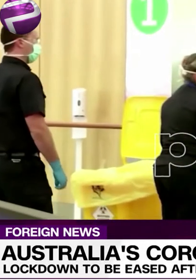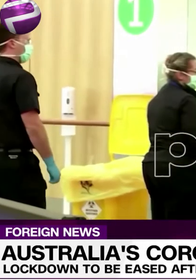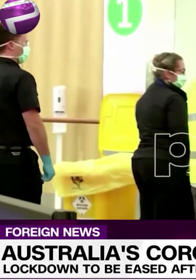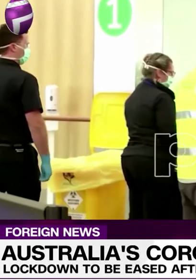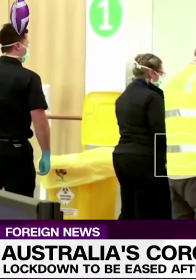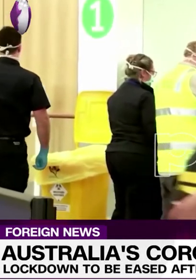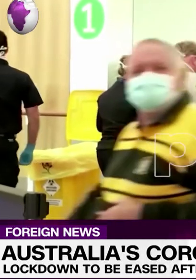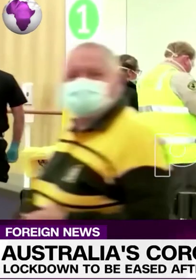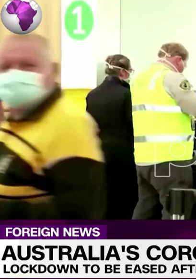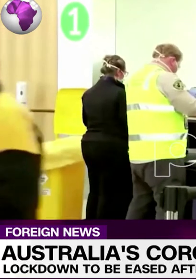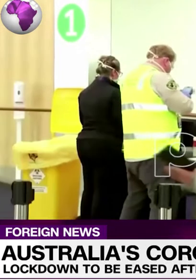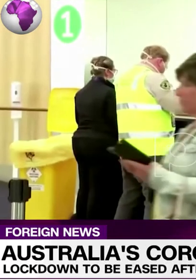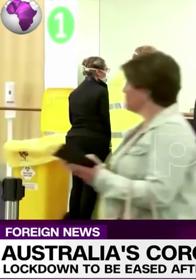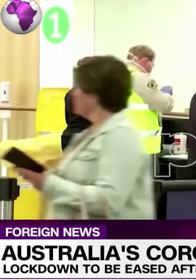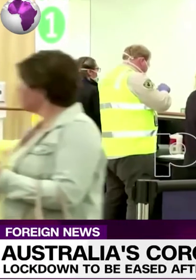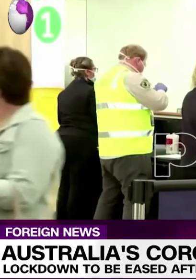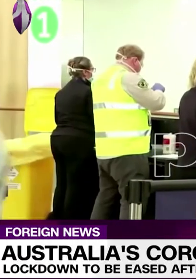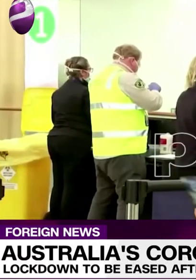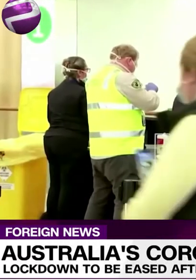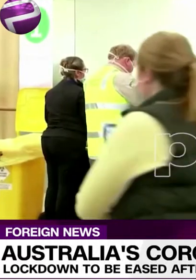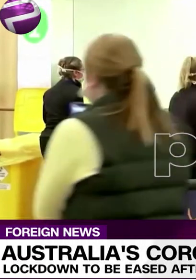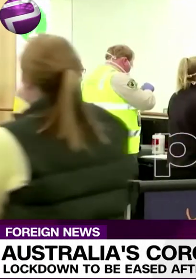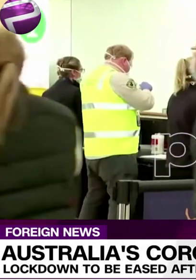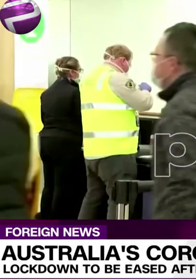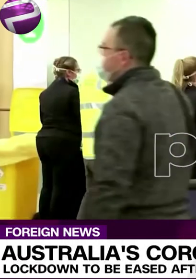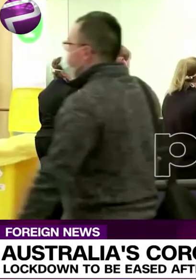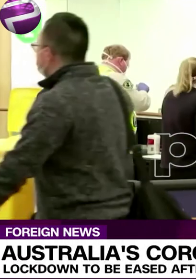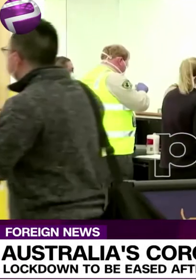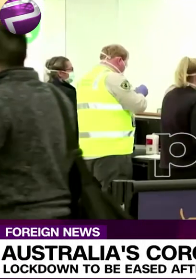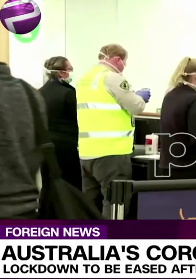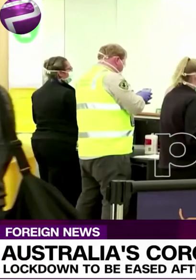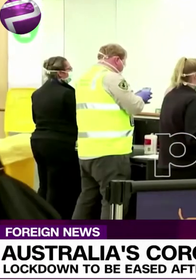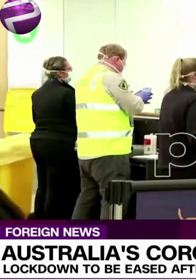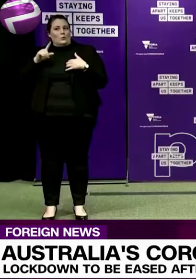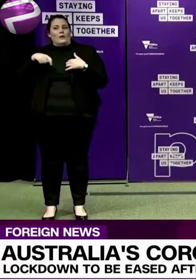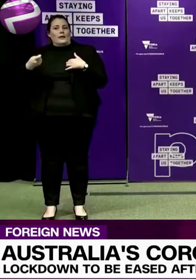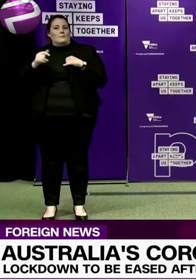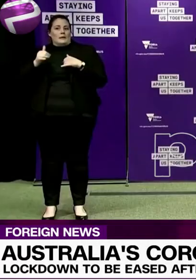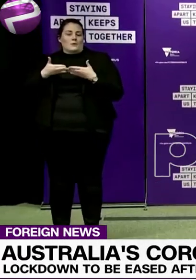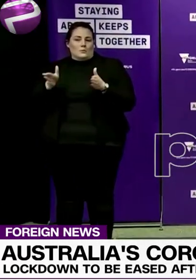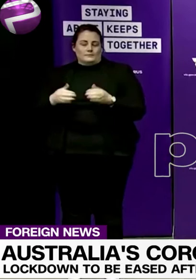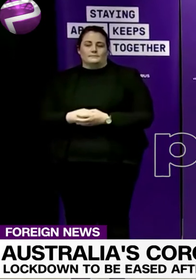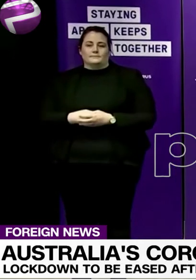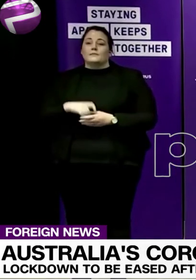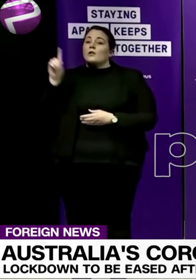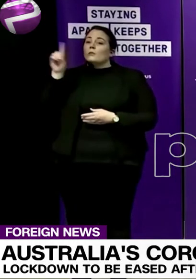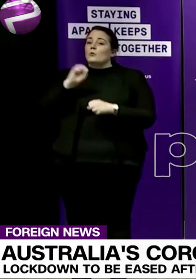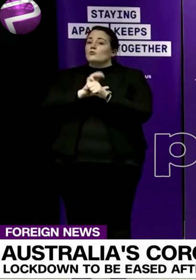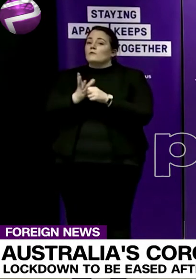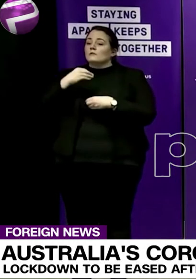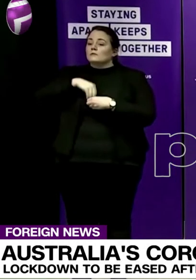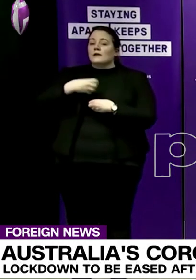restaurants, cafes, shops, bars and hotels would be allowed to reopen. There are 91 active cases across the